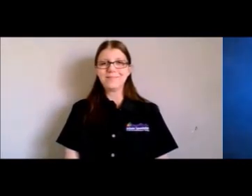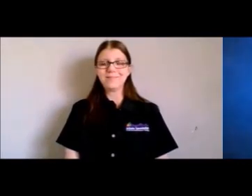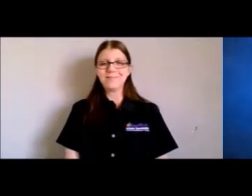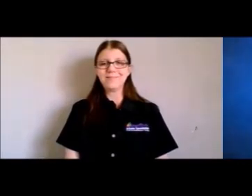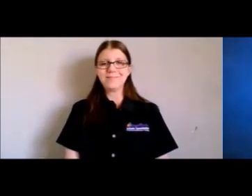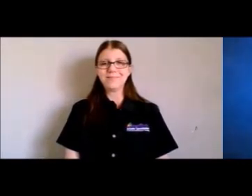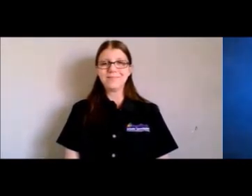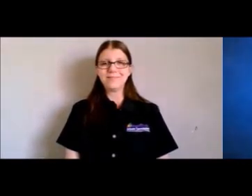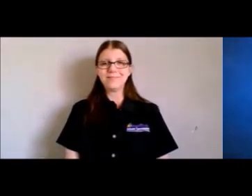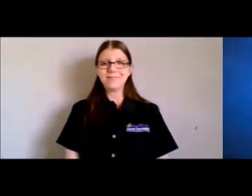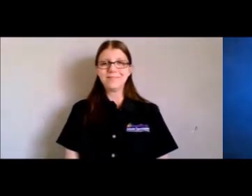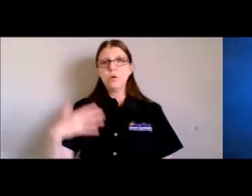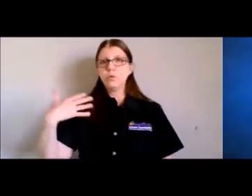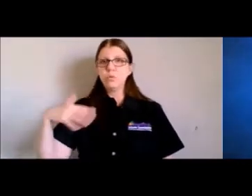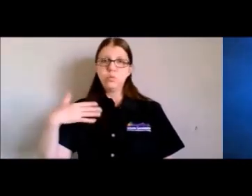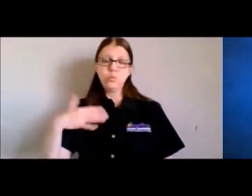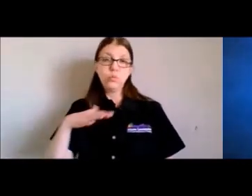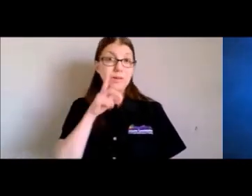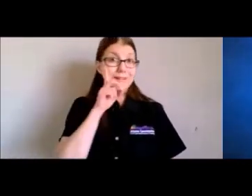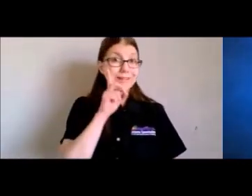varied.